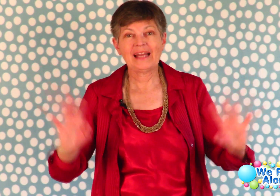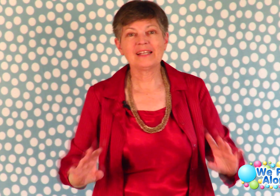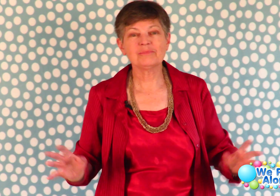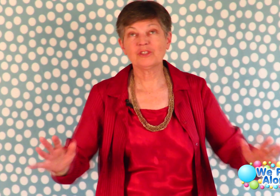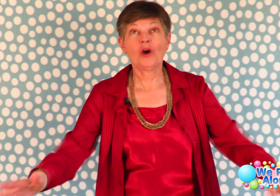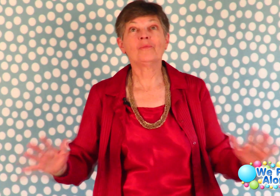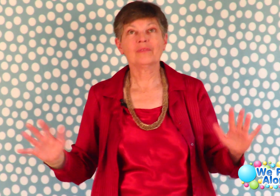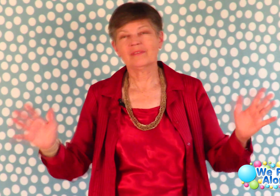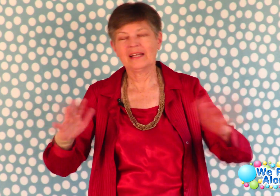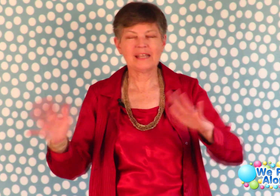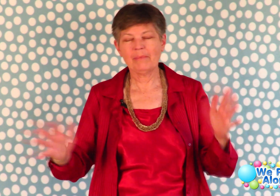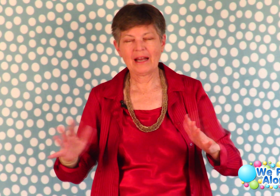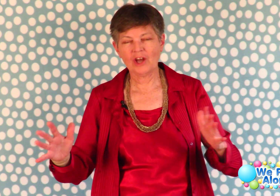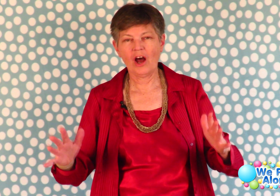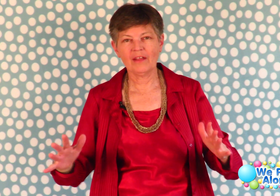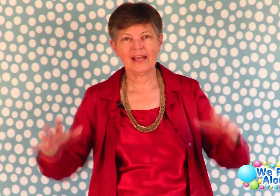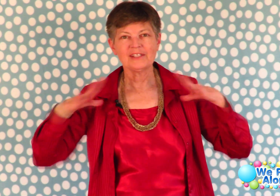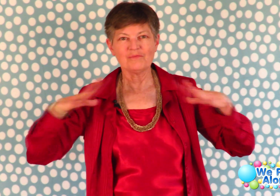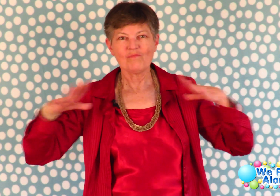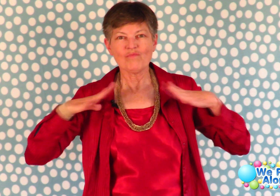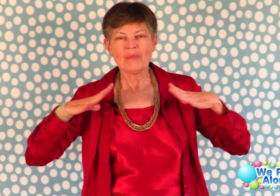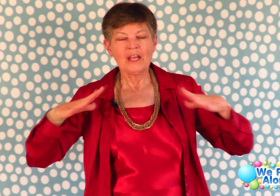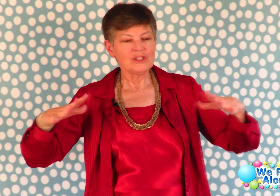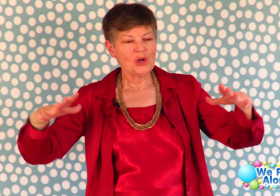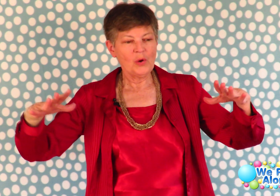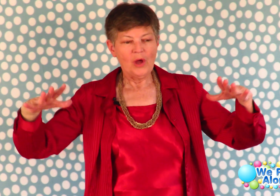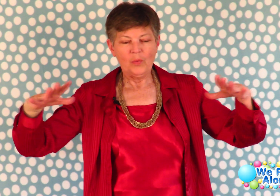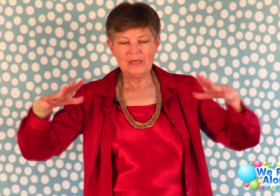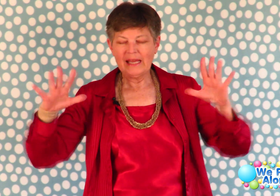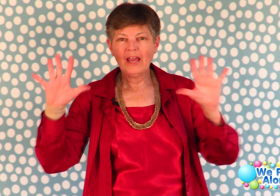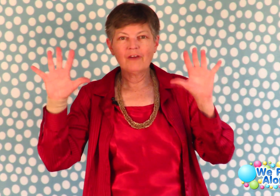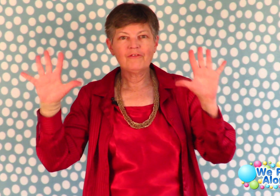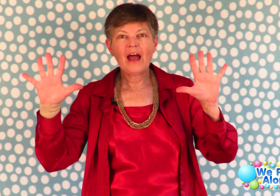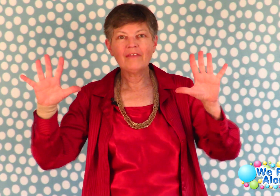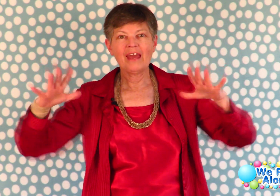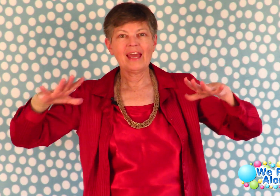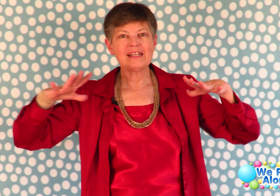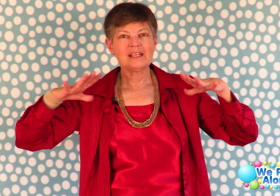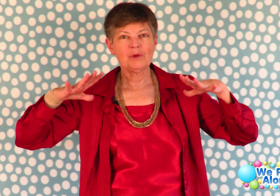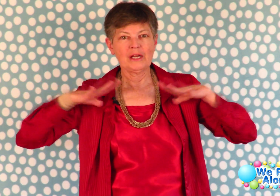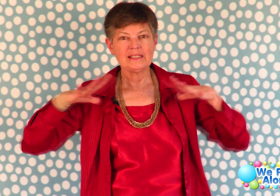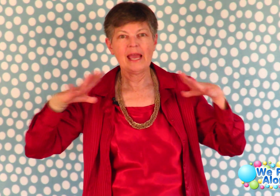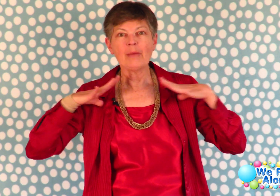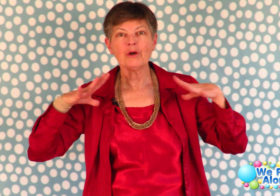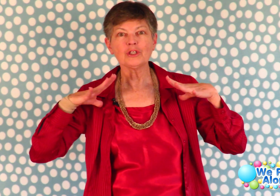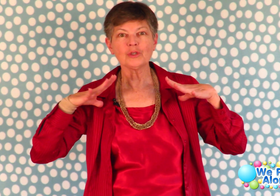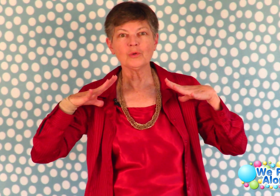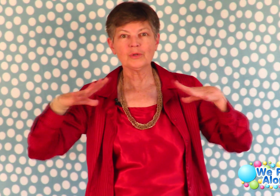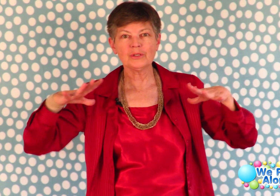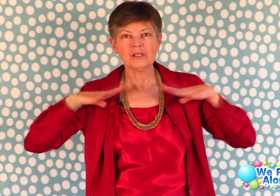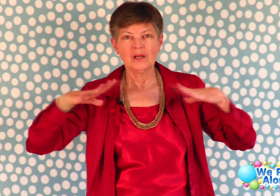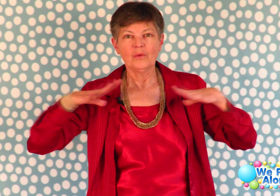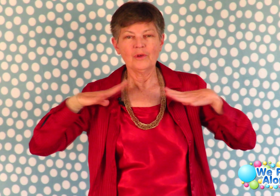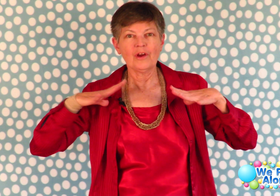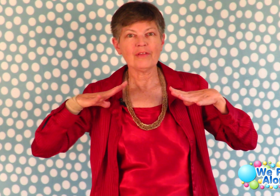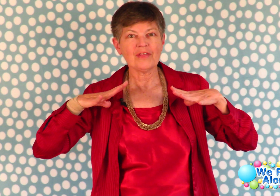is. So let's get back to holidays. So we take our 5 hands and we're going to tap our shoulders with our